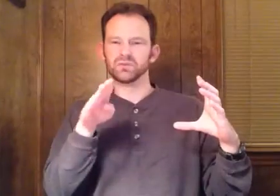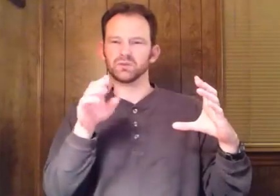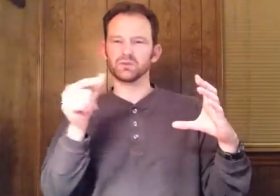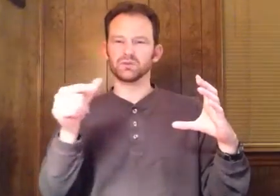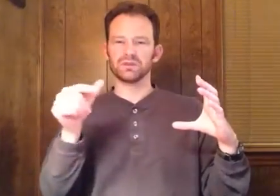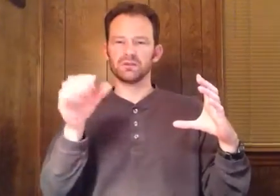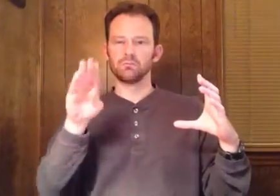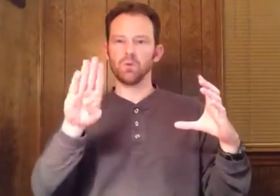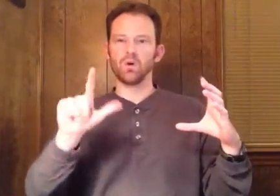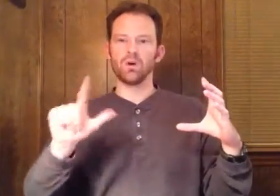here.